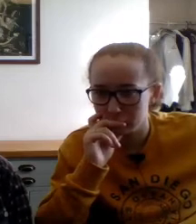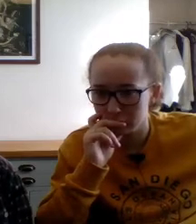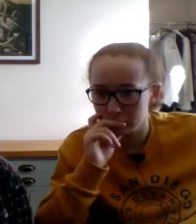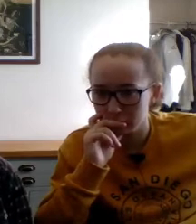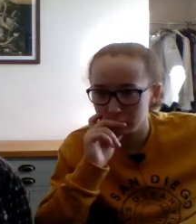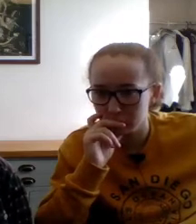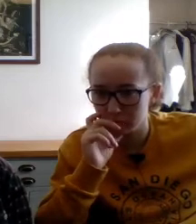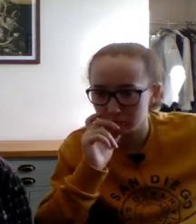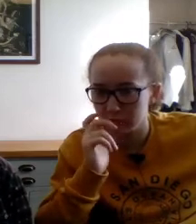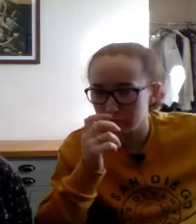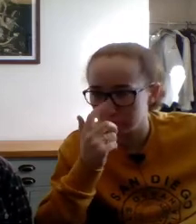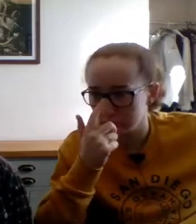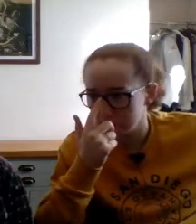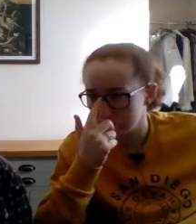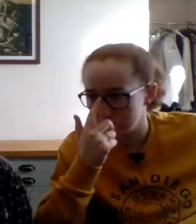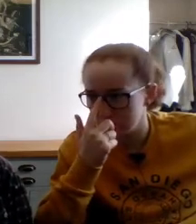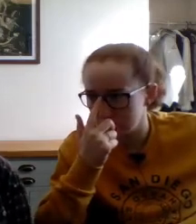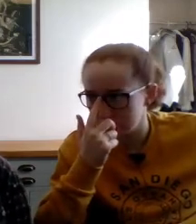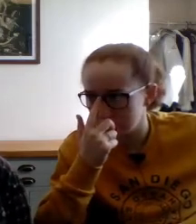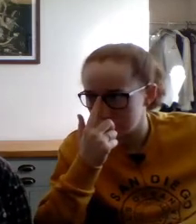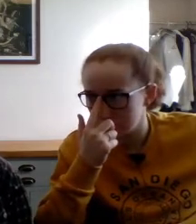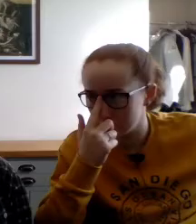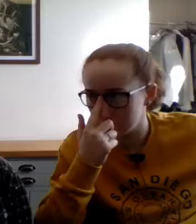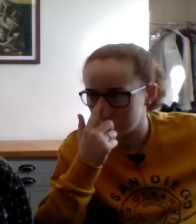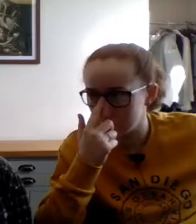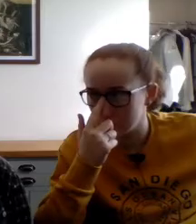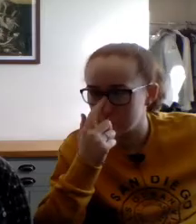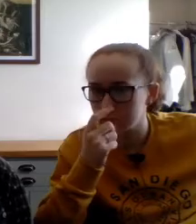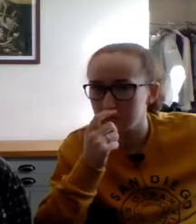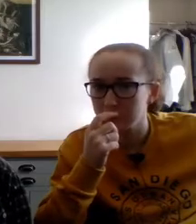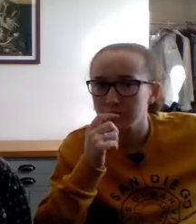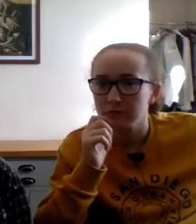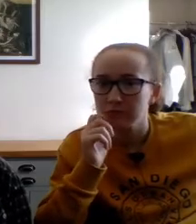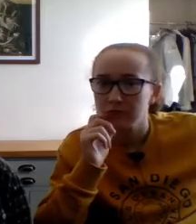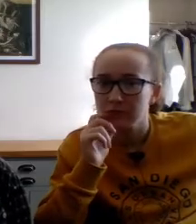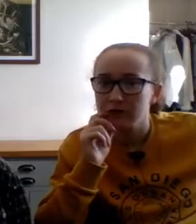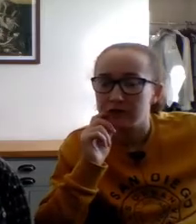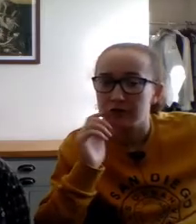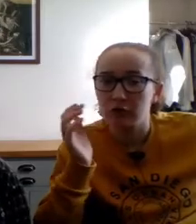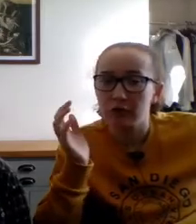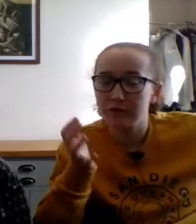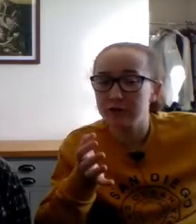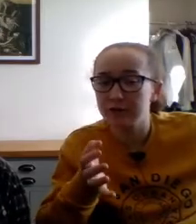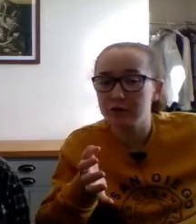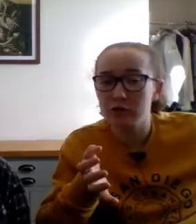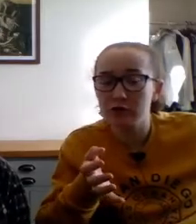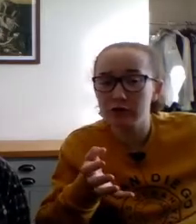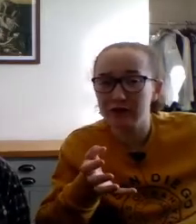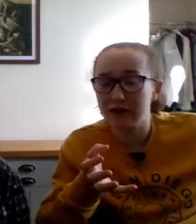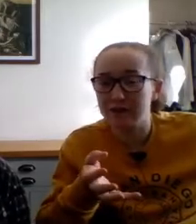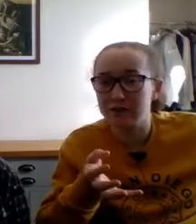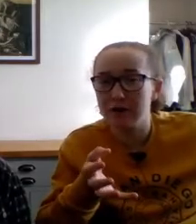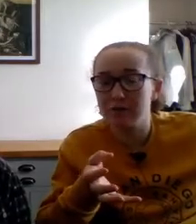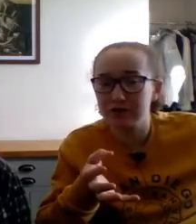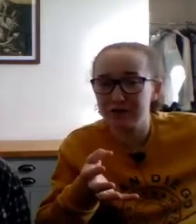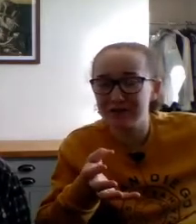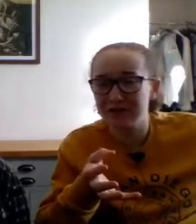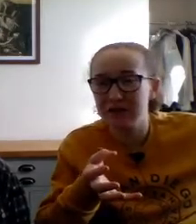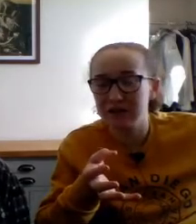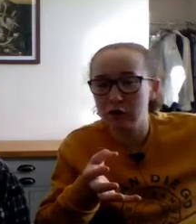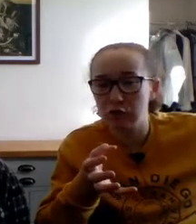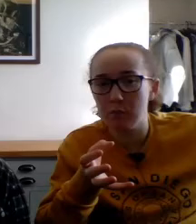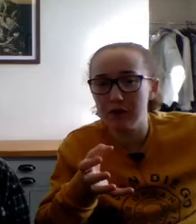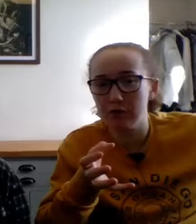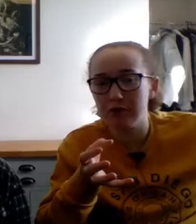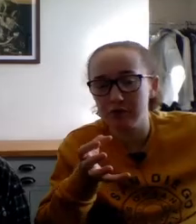connections you have, the easier a memory is to form and to retrieve. So the final thing that we're going to look at in this memory stuff is